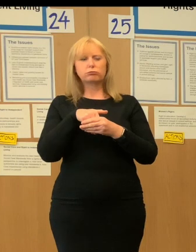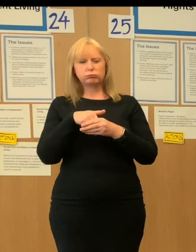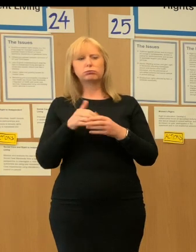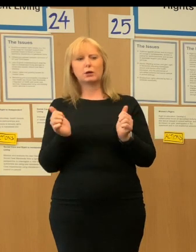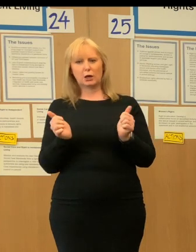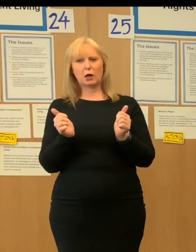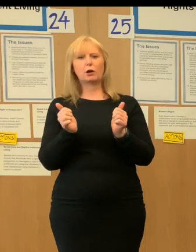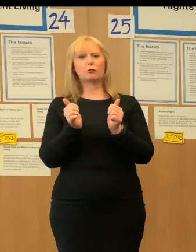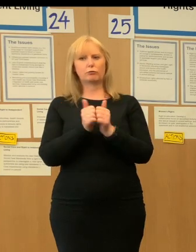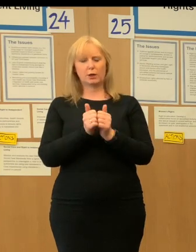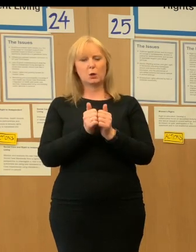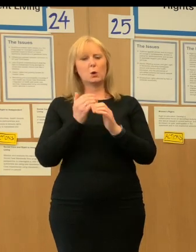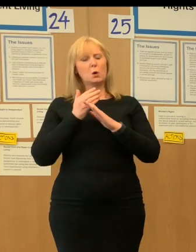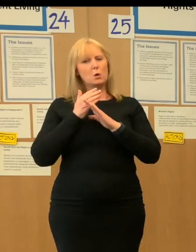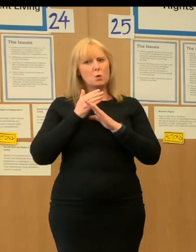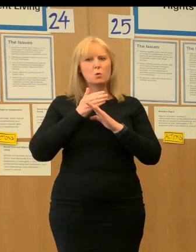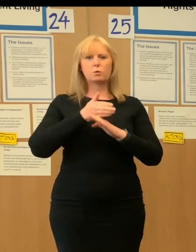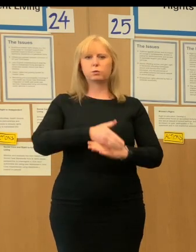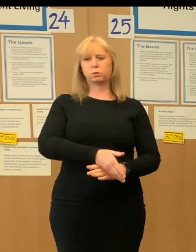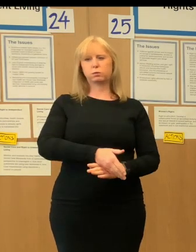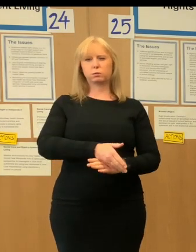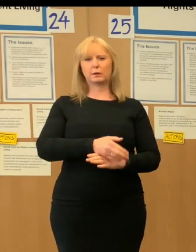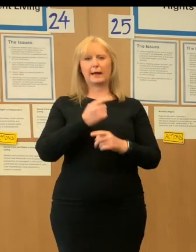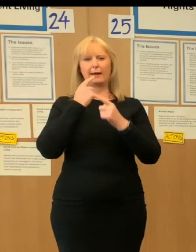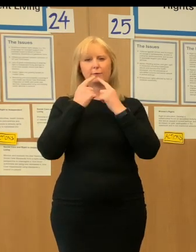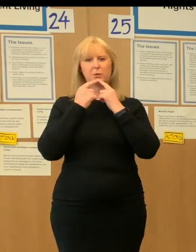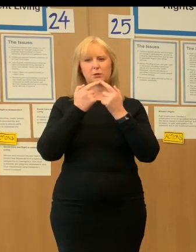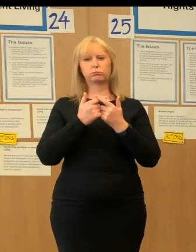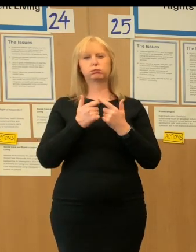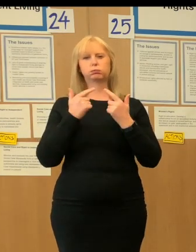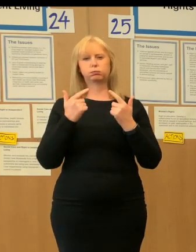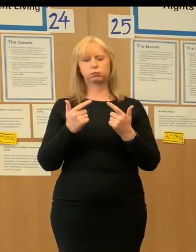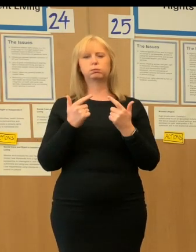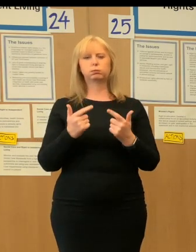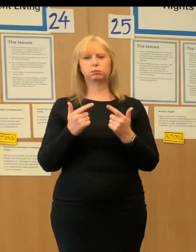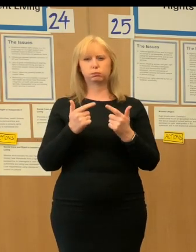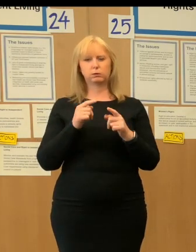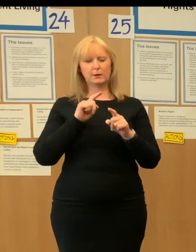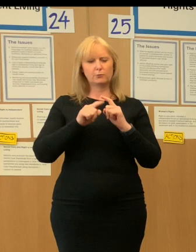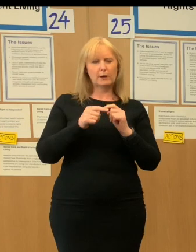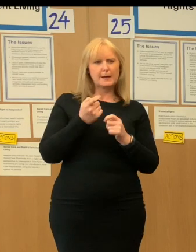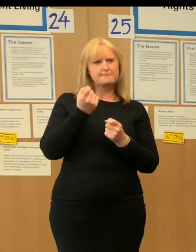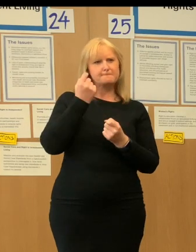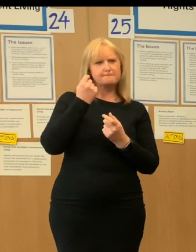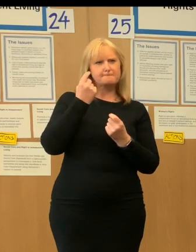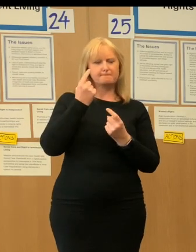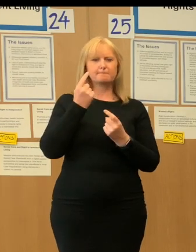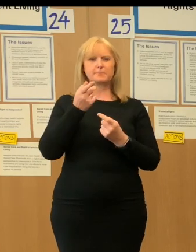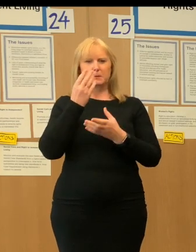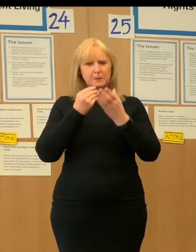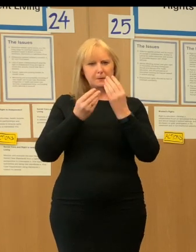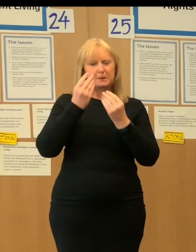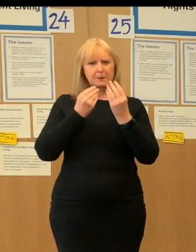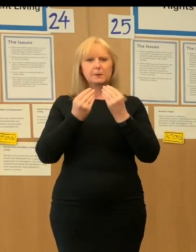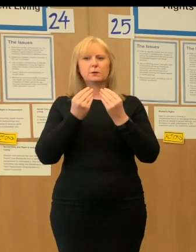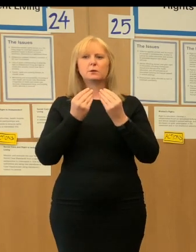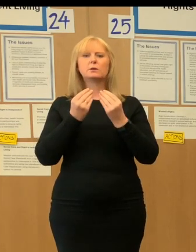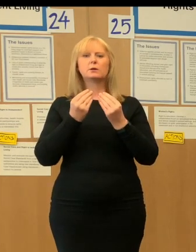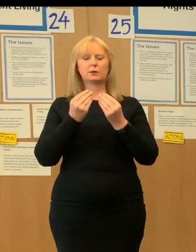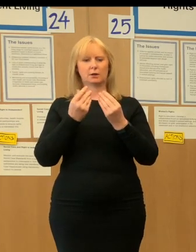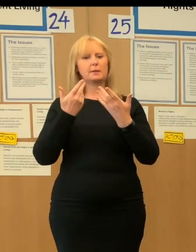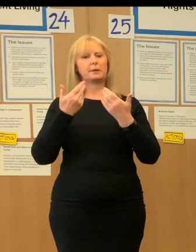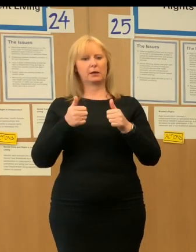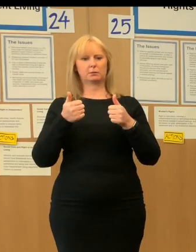been quite hard work. There's a lot of information to kind of get to grips with, but what we've come up